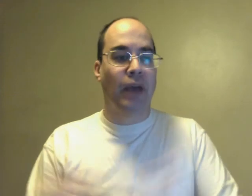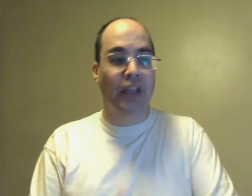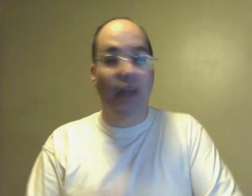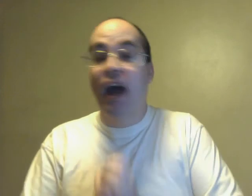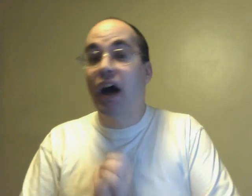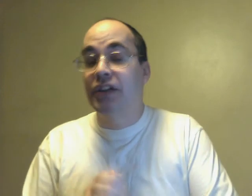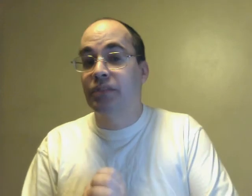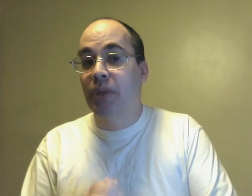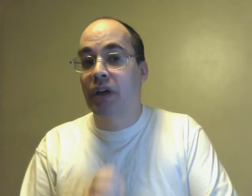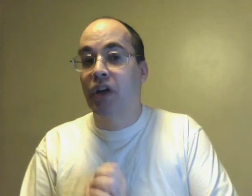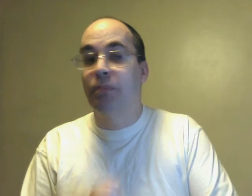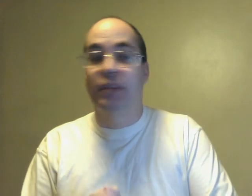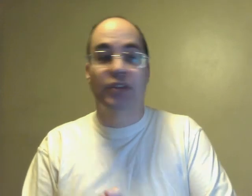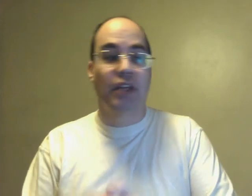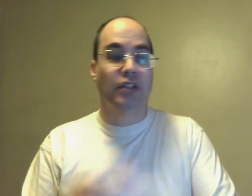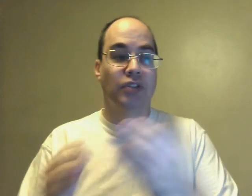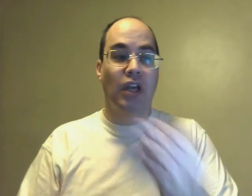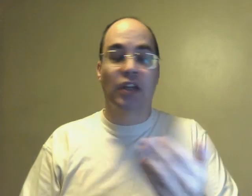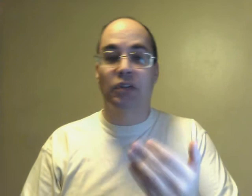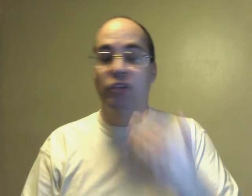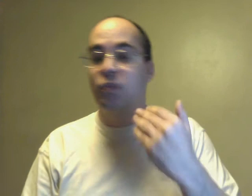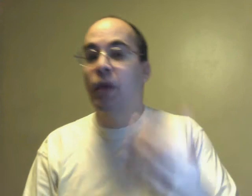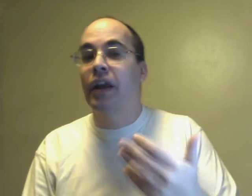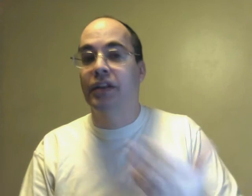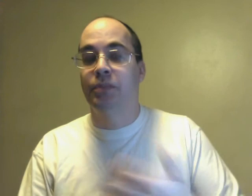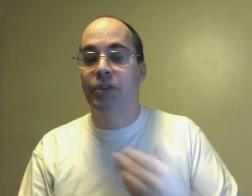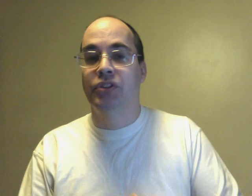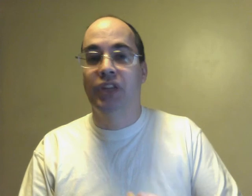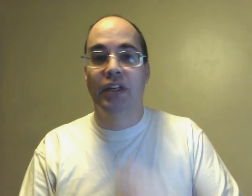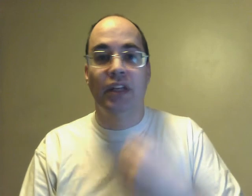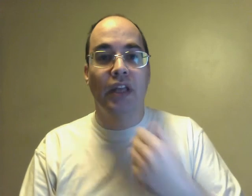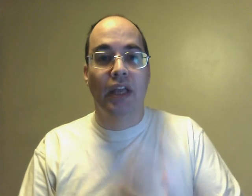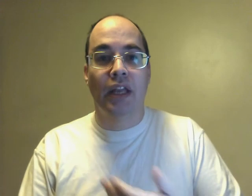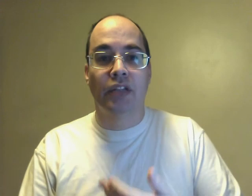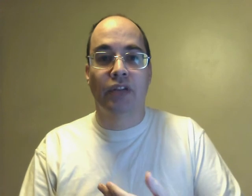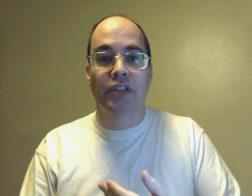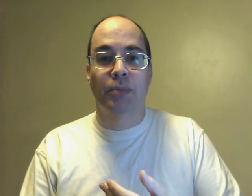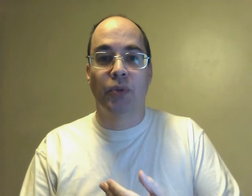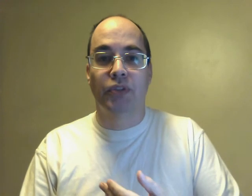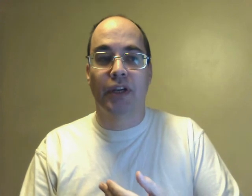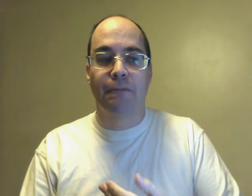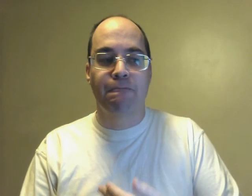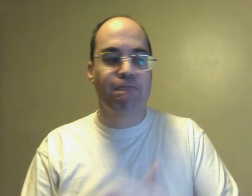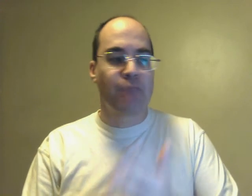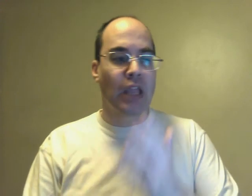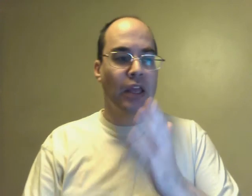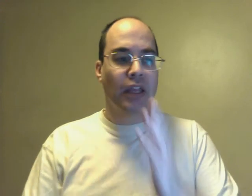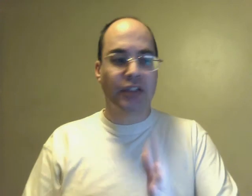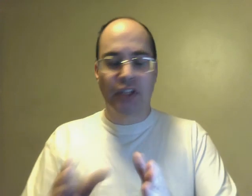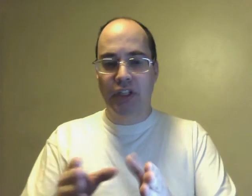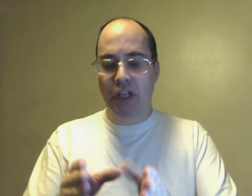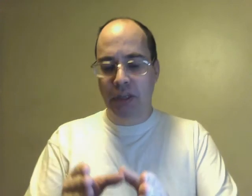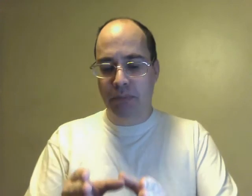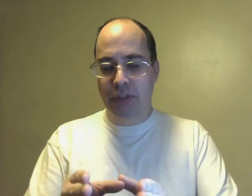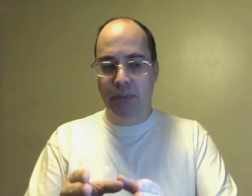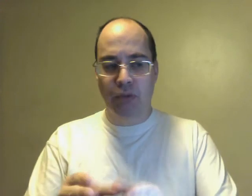the Heisenberg compensators, just one item which is needed in a transporter. The uncertainty principle